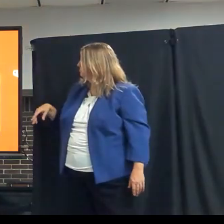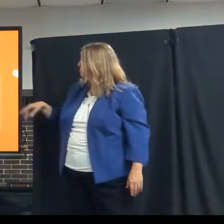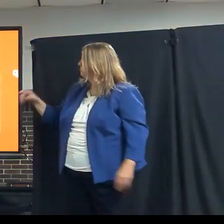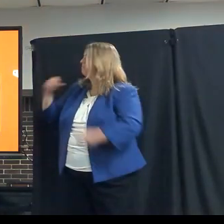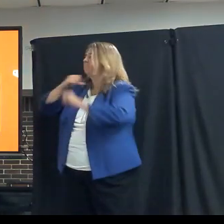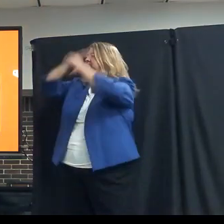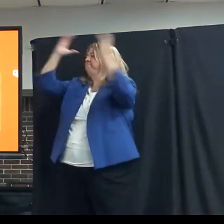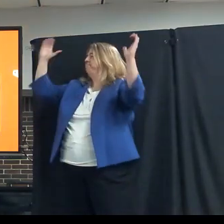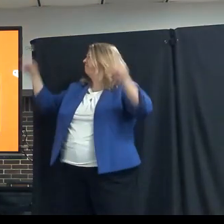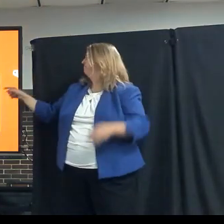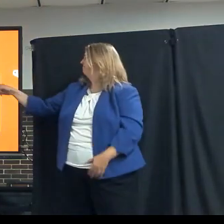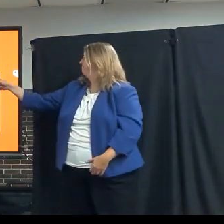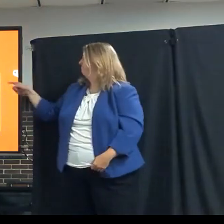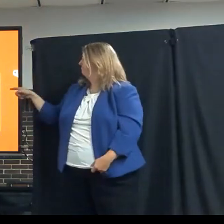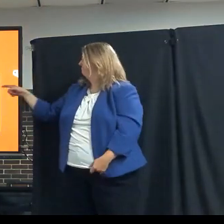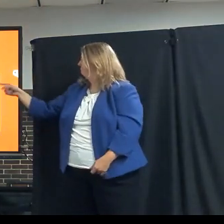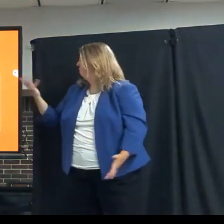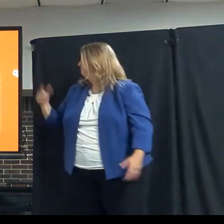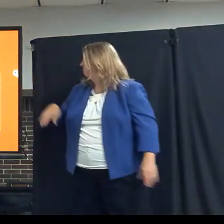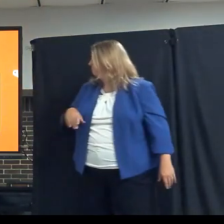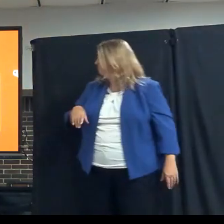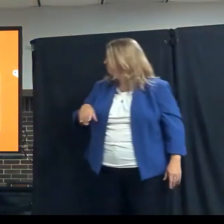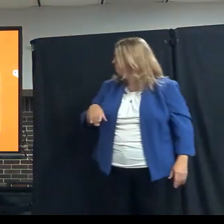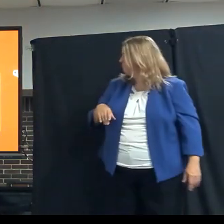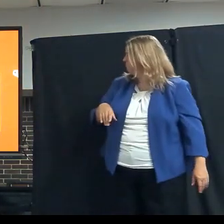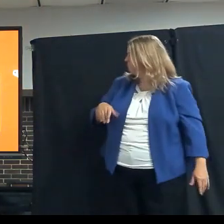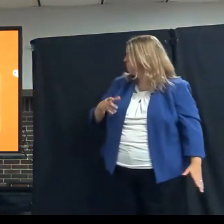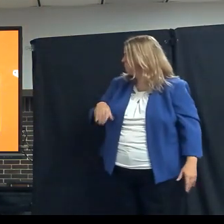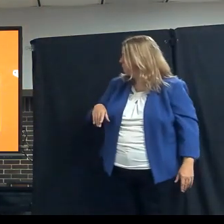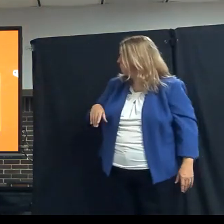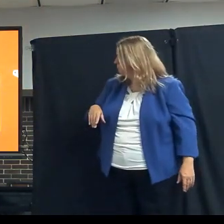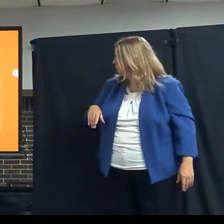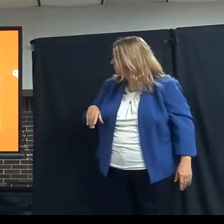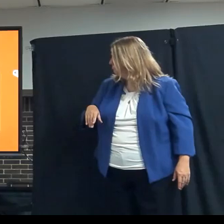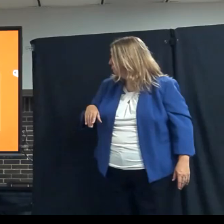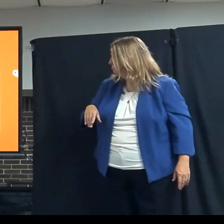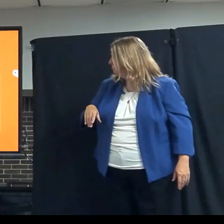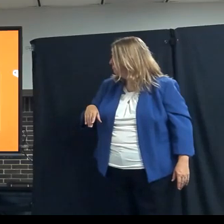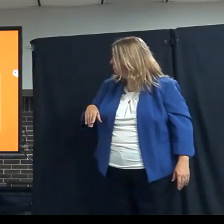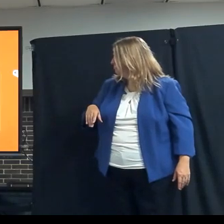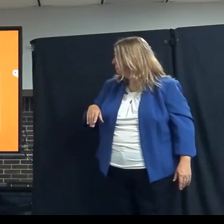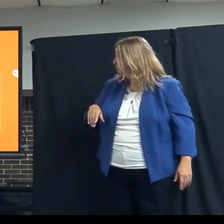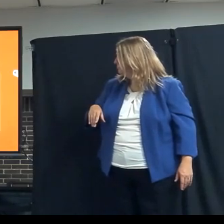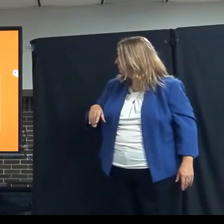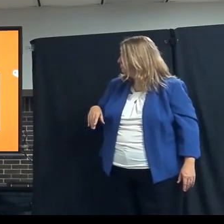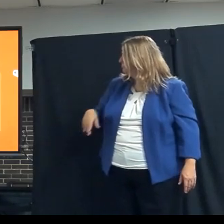was 323 students. This gives you a breakdown of where those students fall.